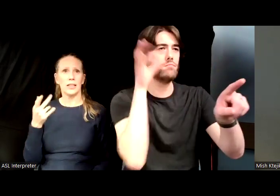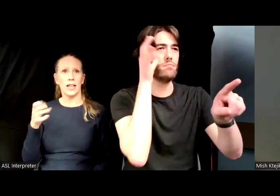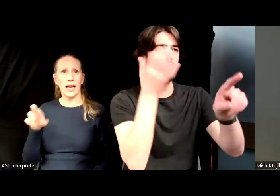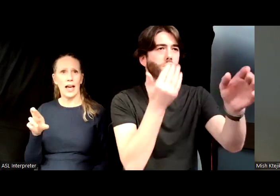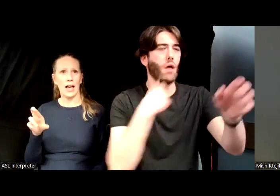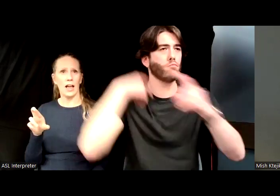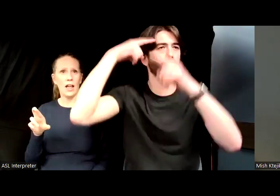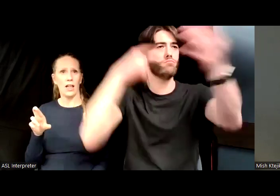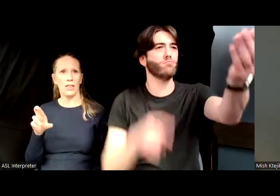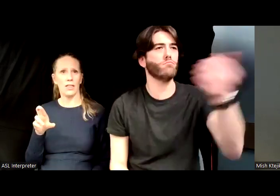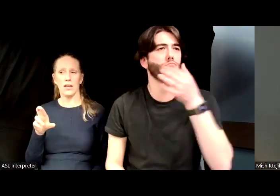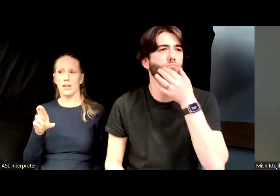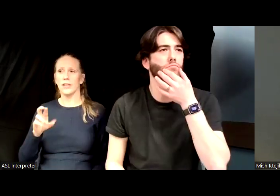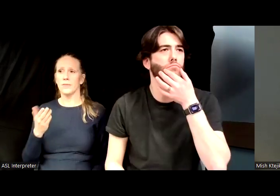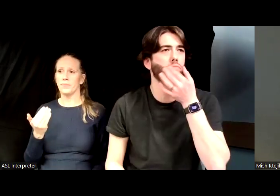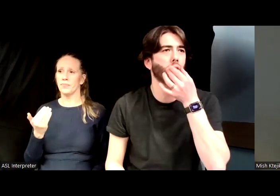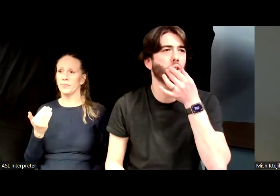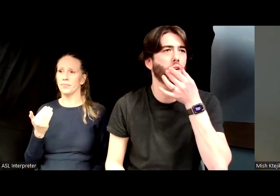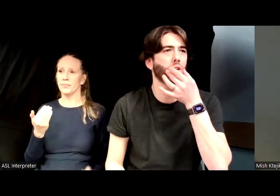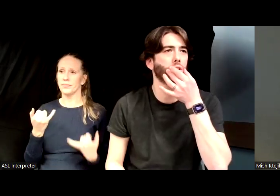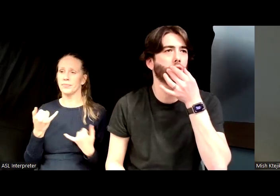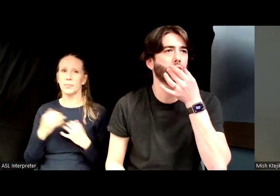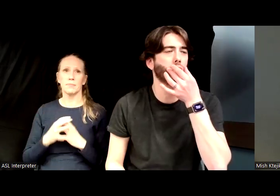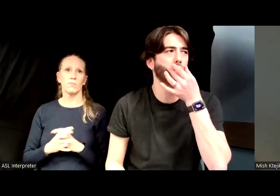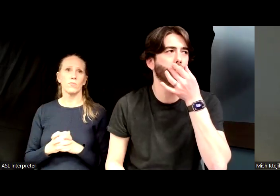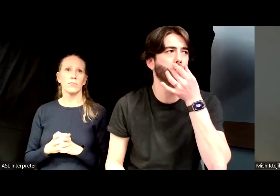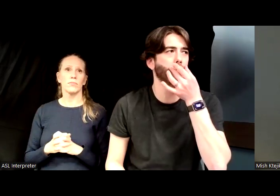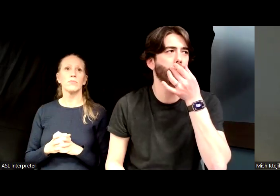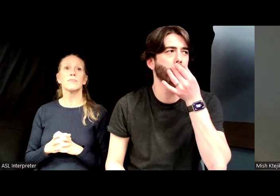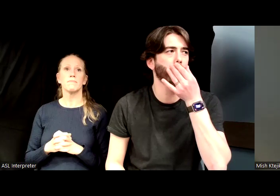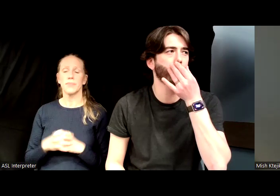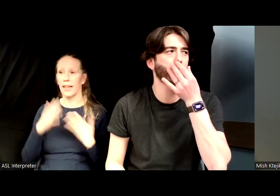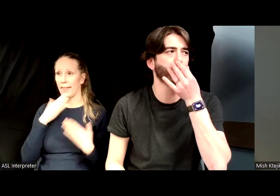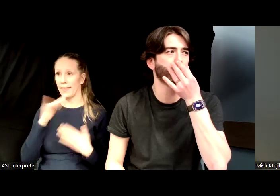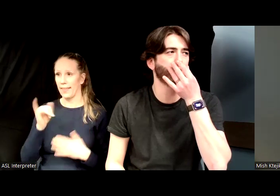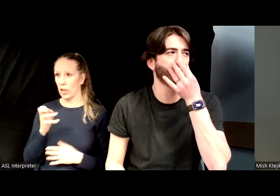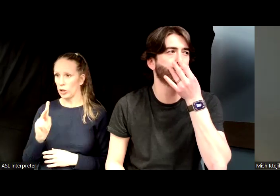Heather, go ahead. I want to hear what you're saying. I'm still thinking. Thanks, Jack. So,